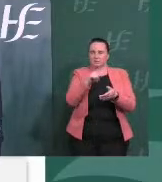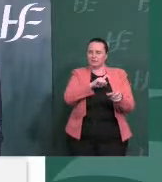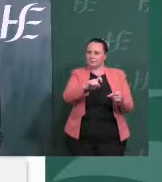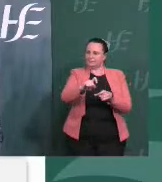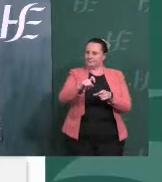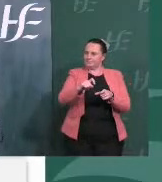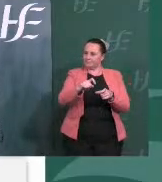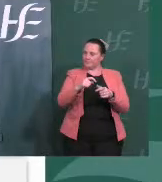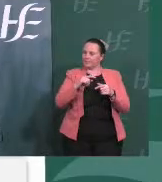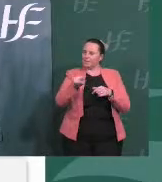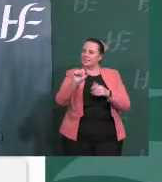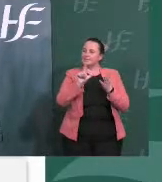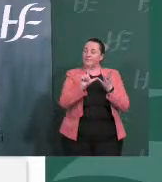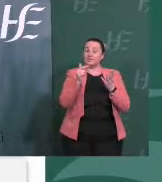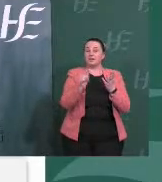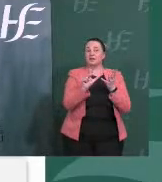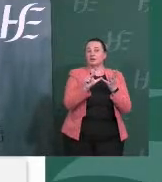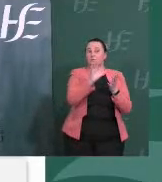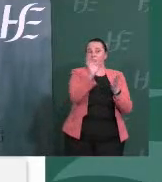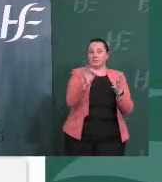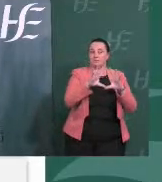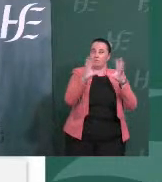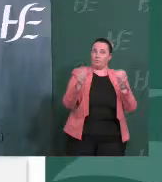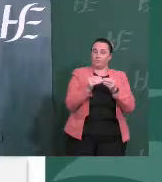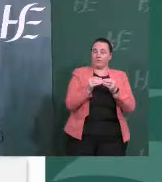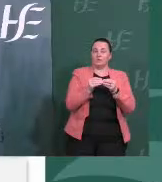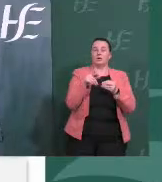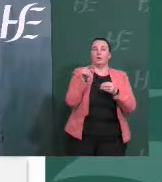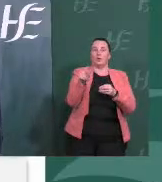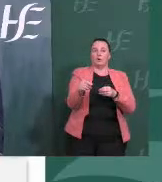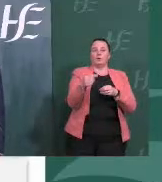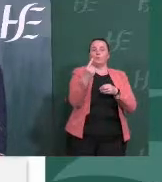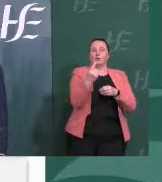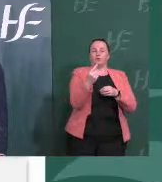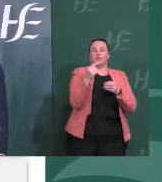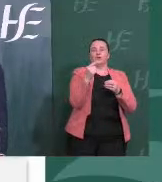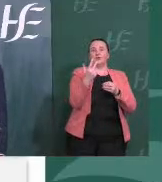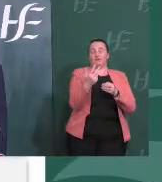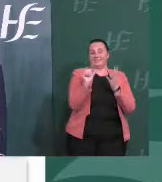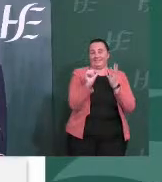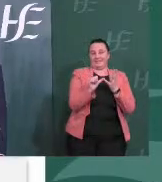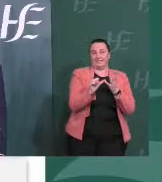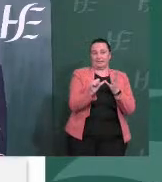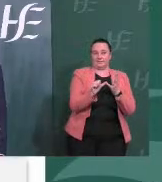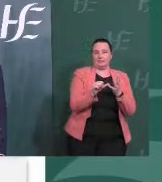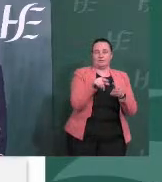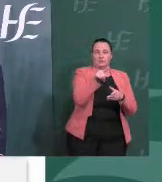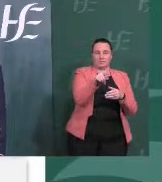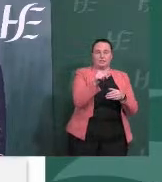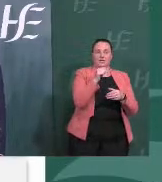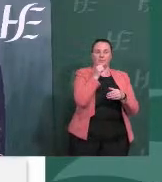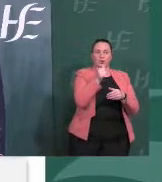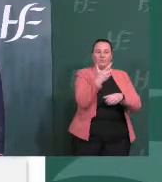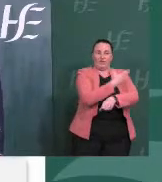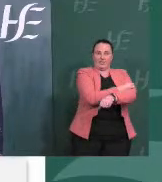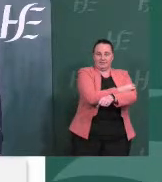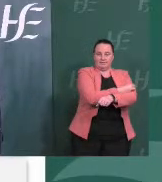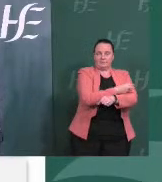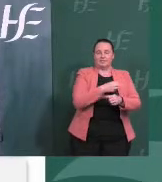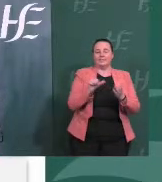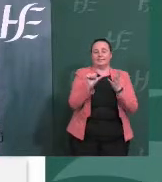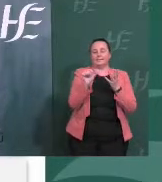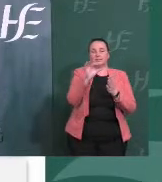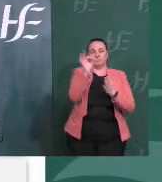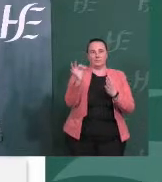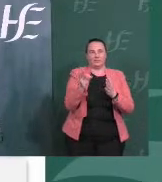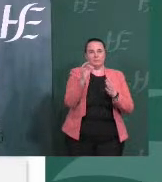but the majority, 78% of total ITU admissions of 136 occurred in the unvaccinated population.